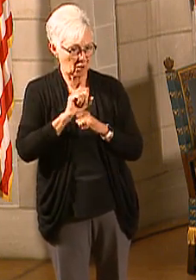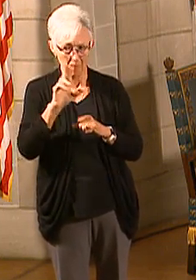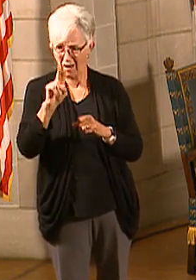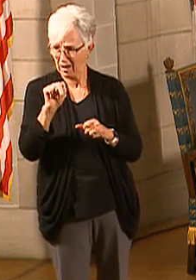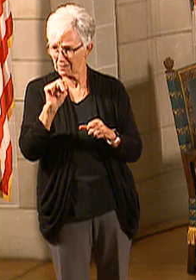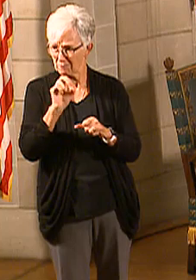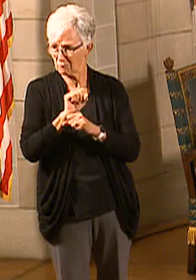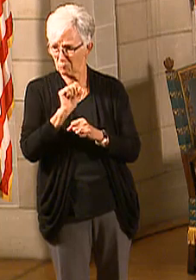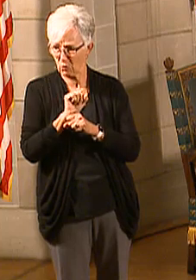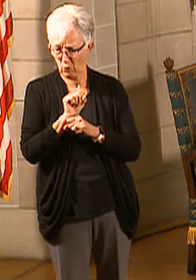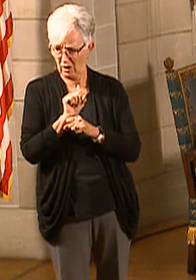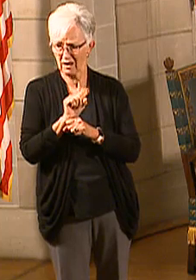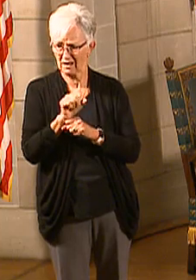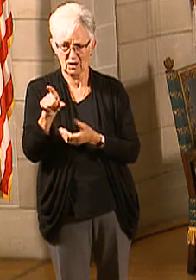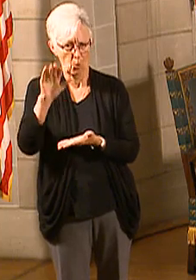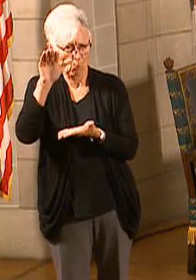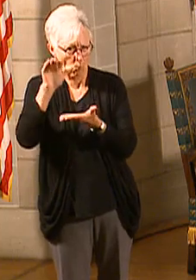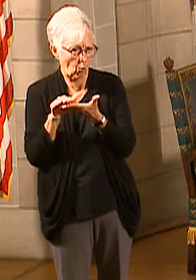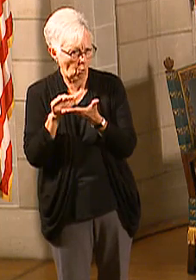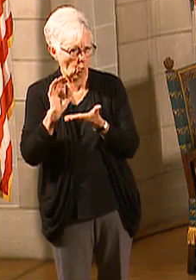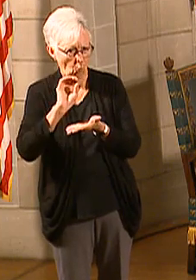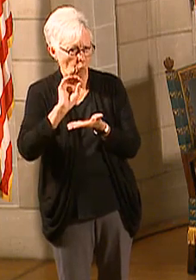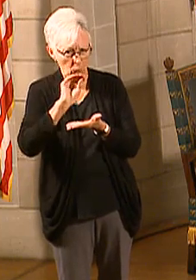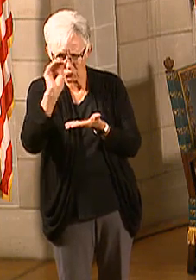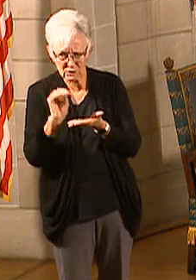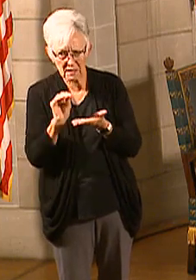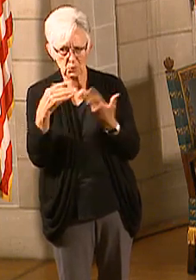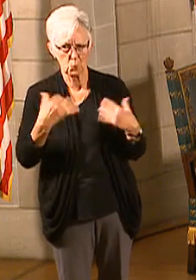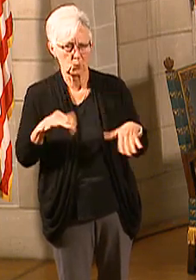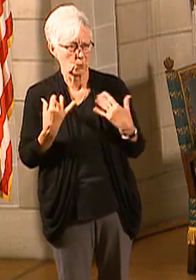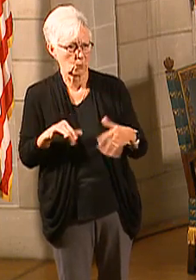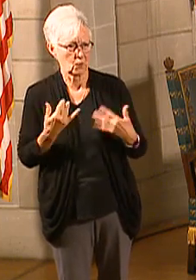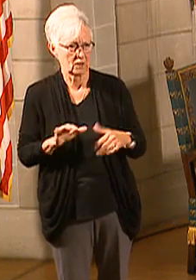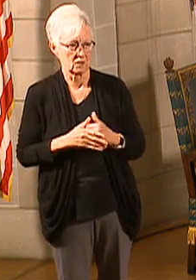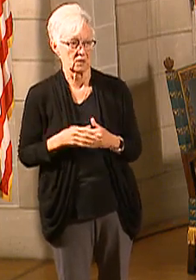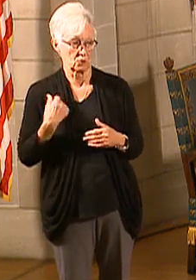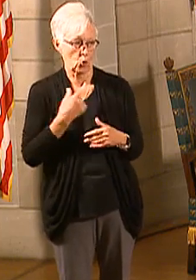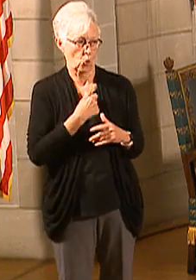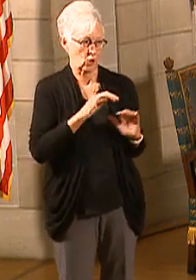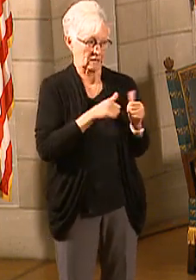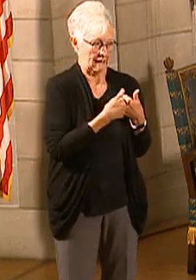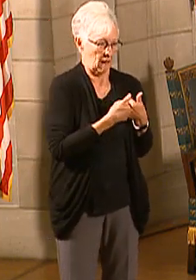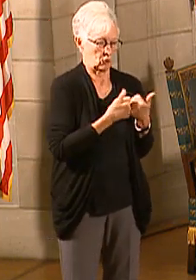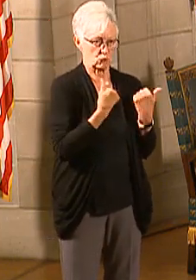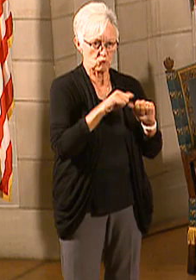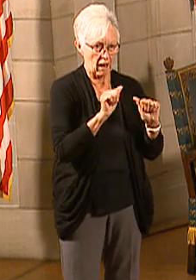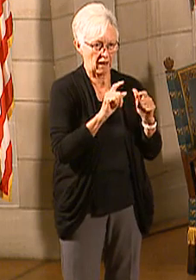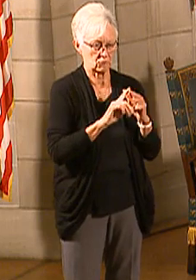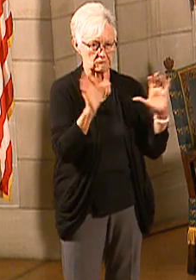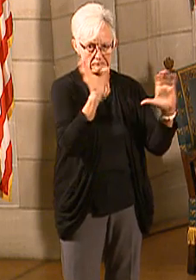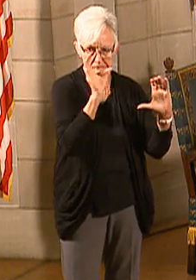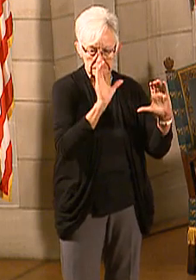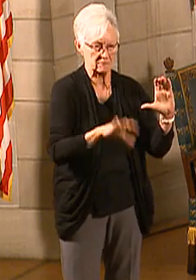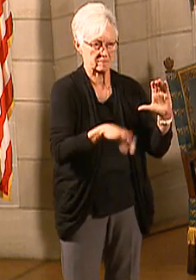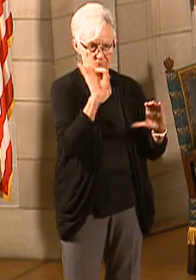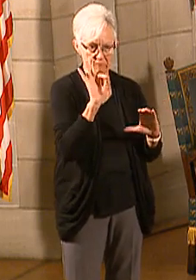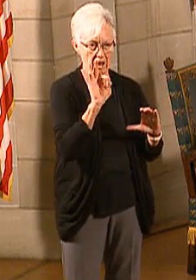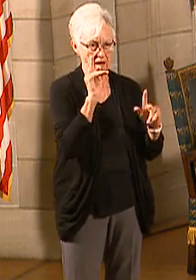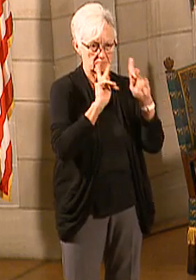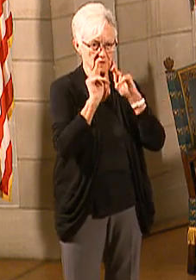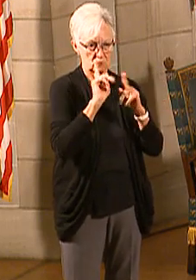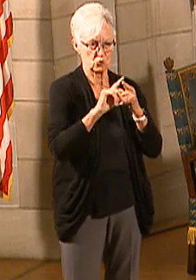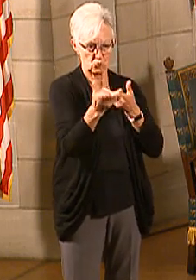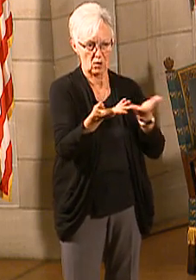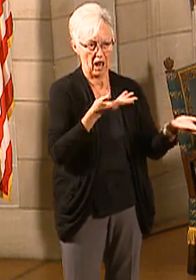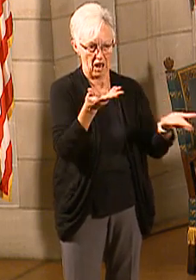Nebraska, but for the nation. So we're challenged, just like every other organization, to hire people. So I think that Alger and Stephanie and the team there